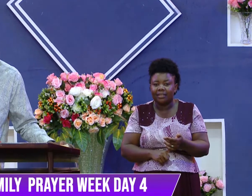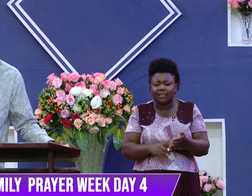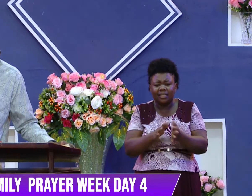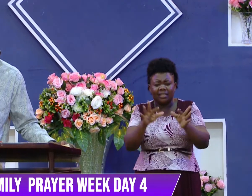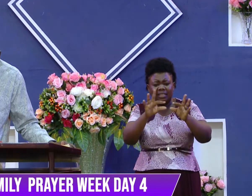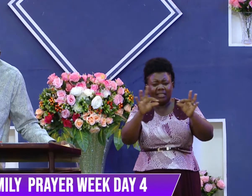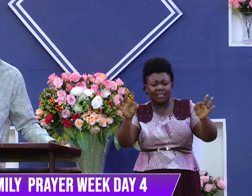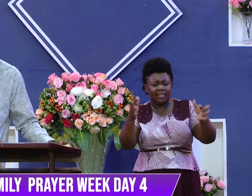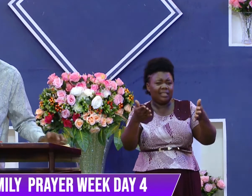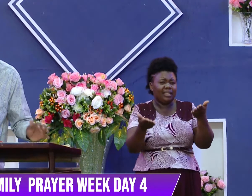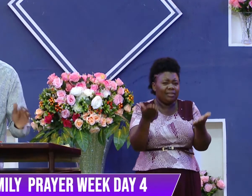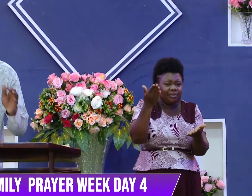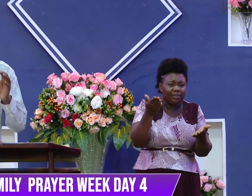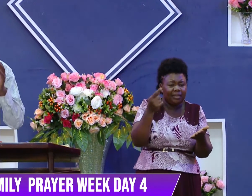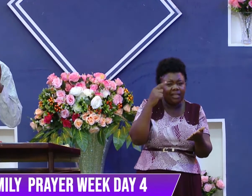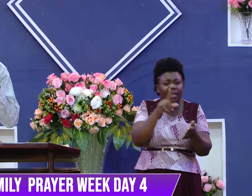see